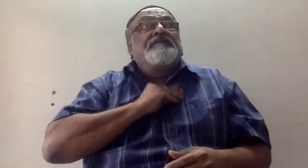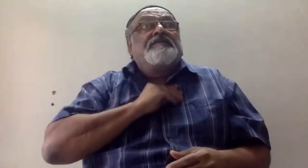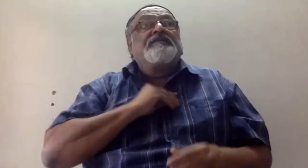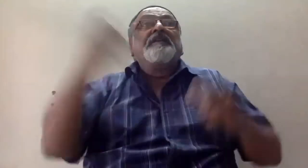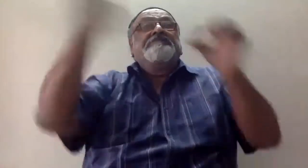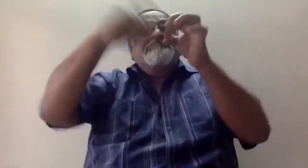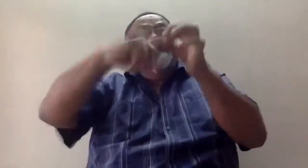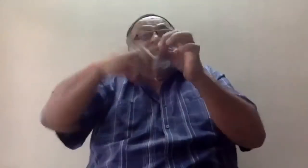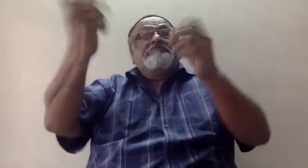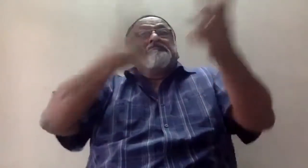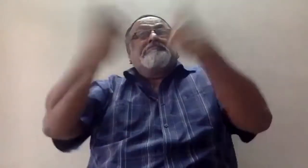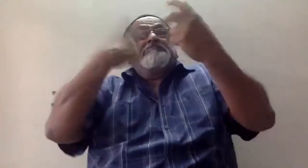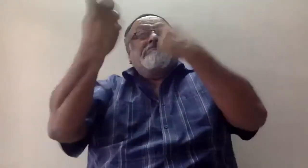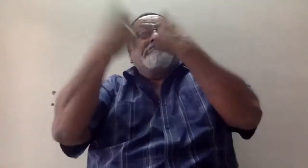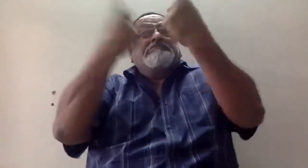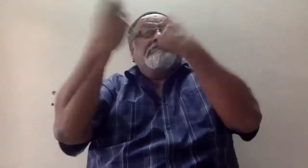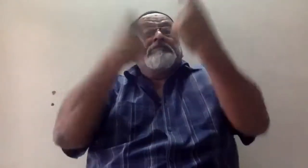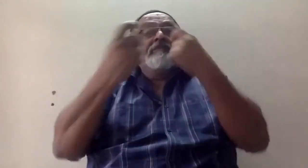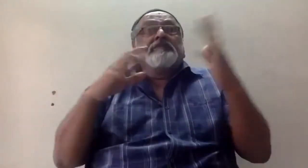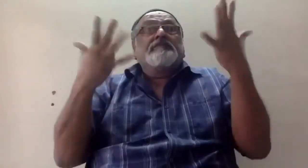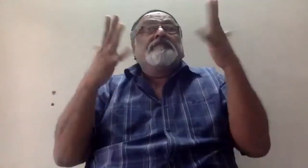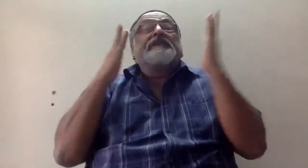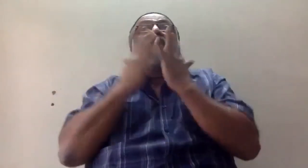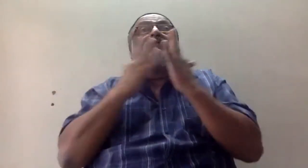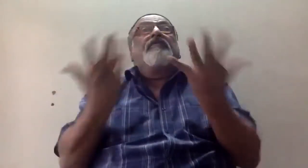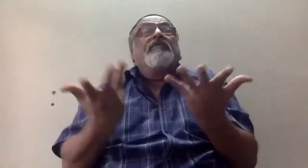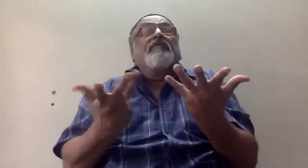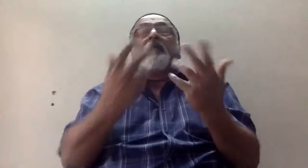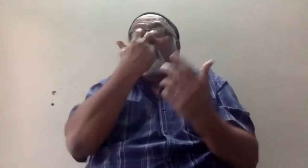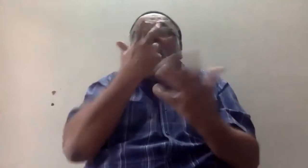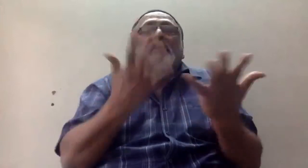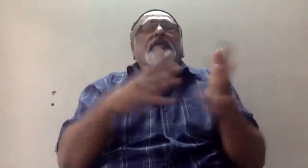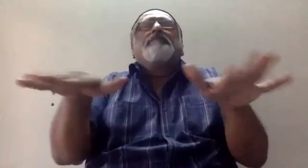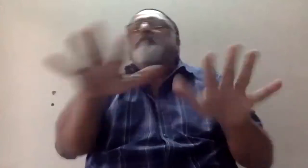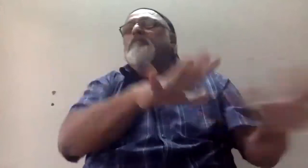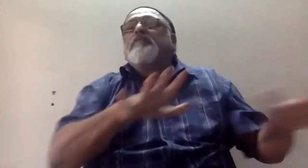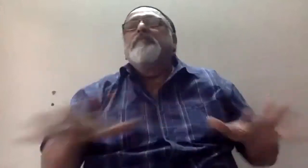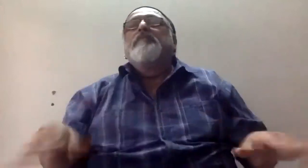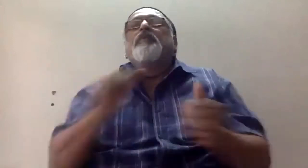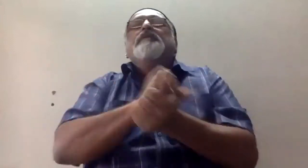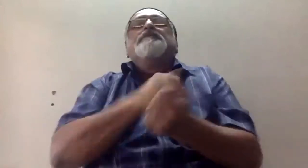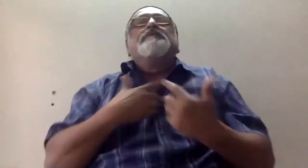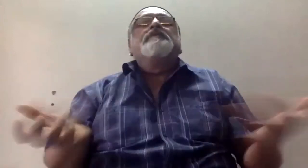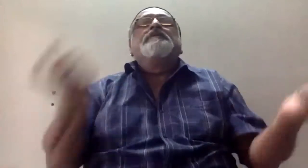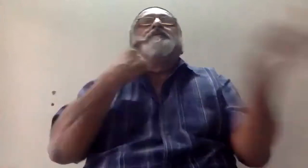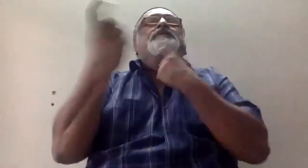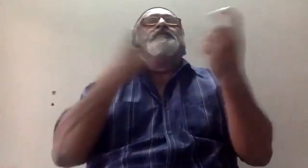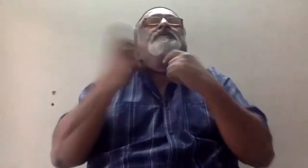other disabilities, persons with blindness in the police stations. So because they're able to speak, they're